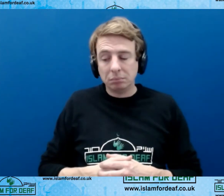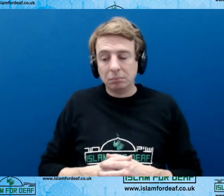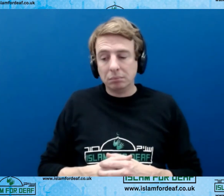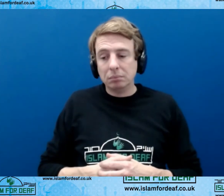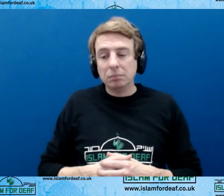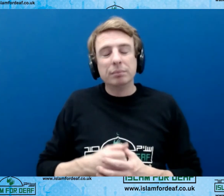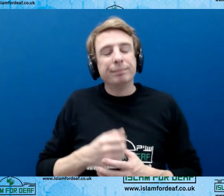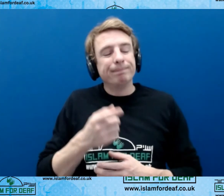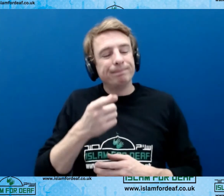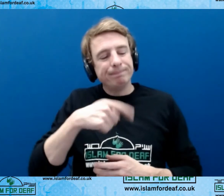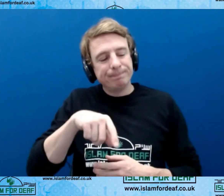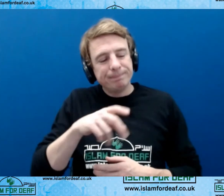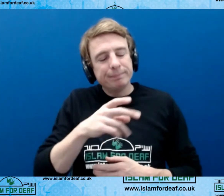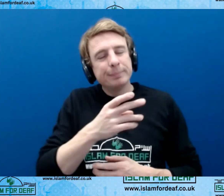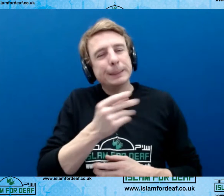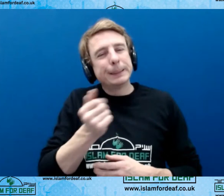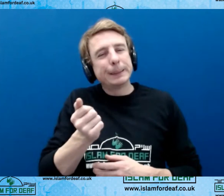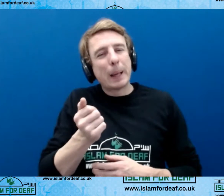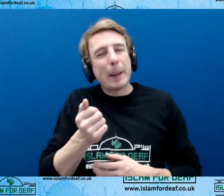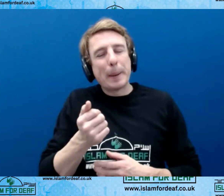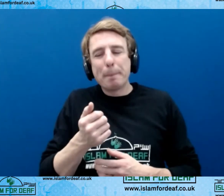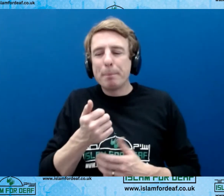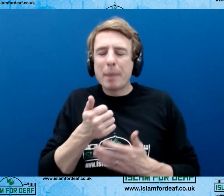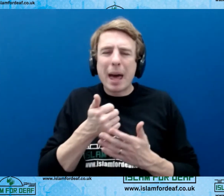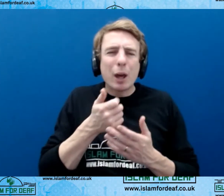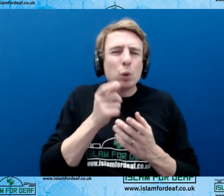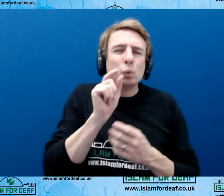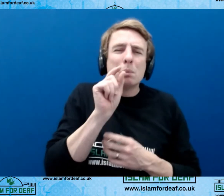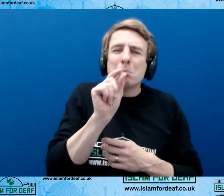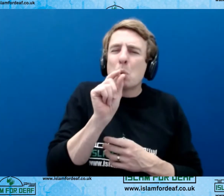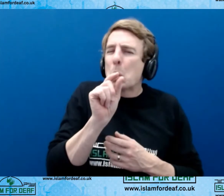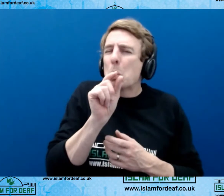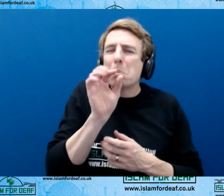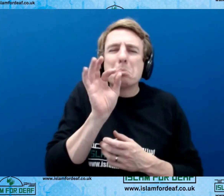kindness, i.e. small things to give to others.